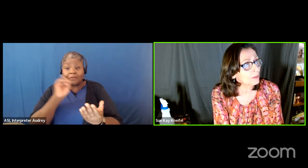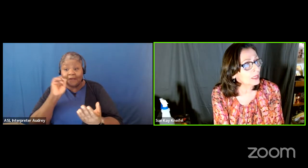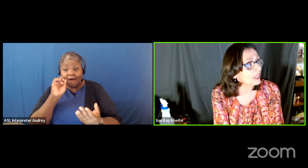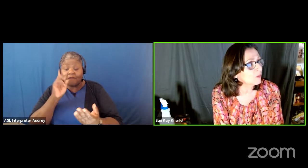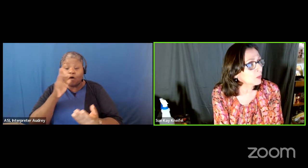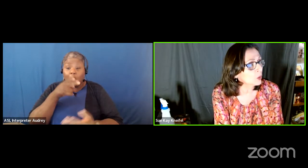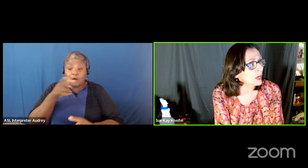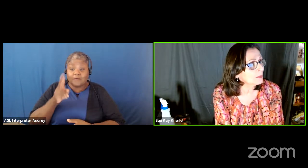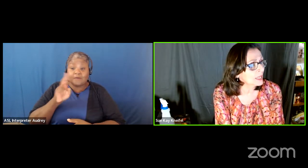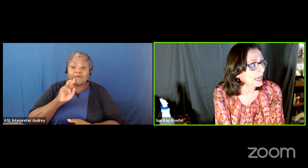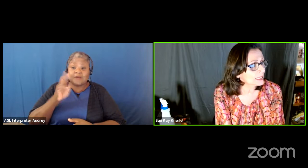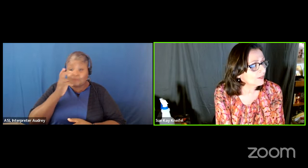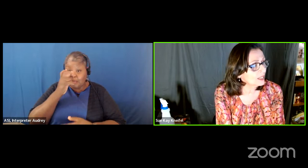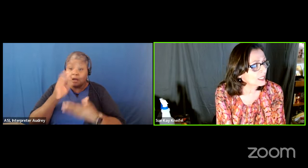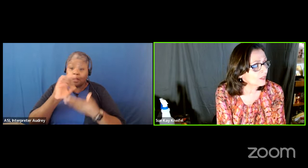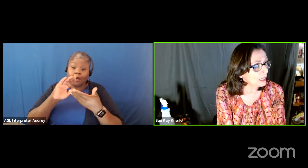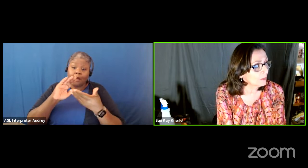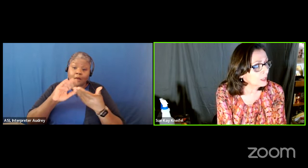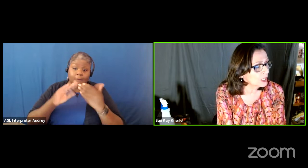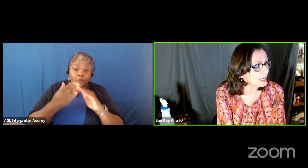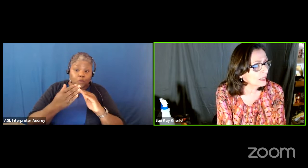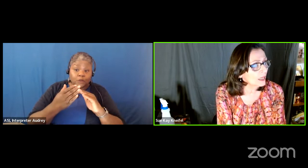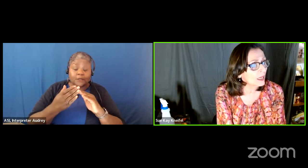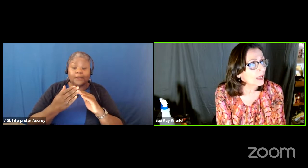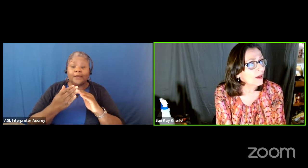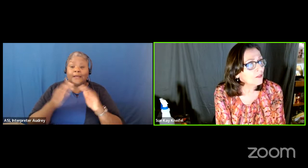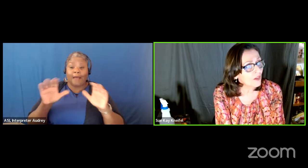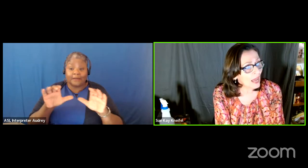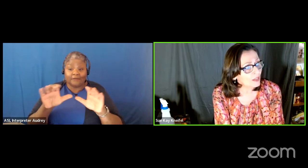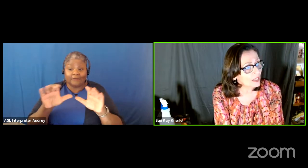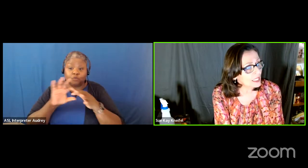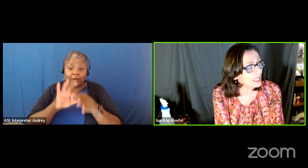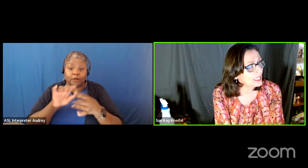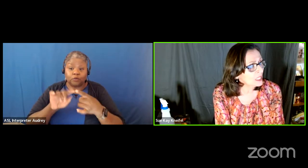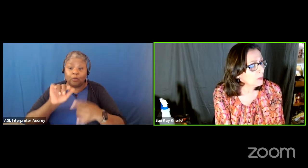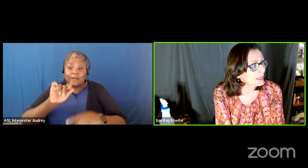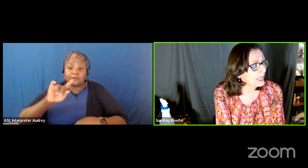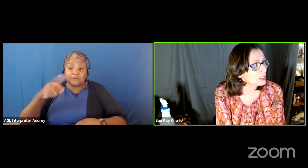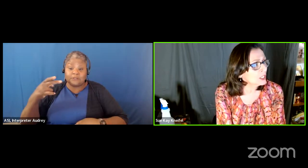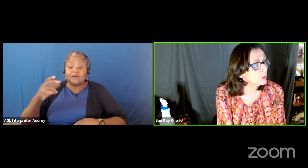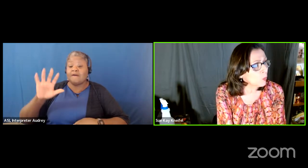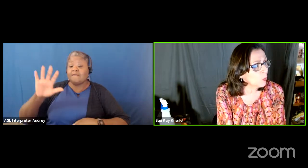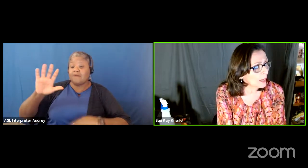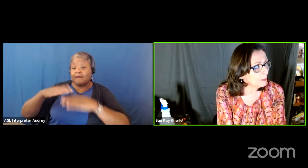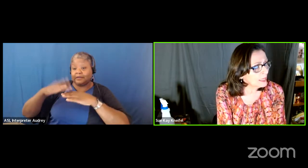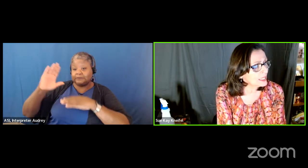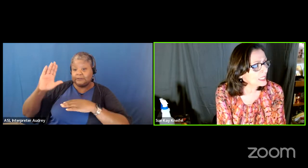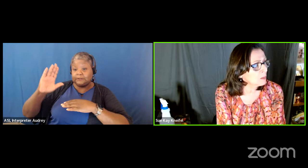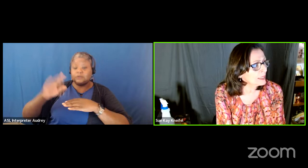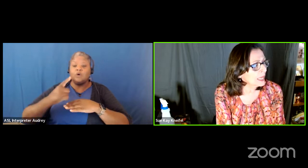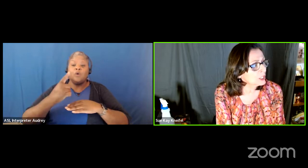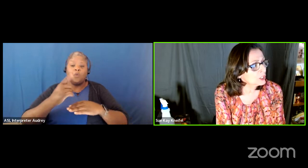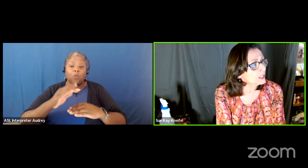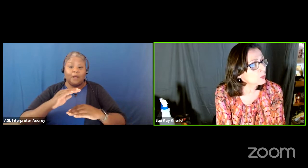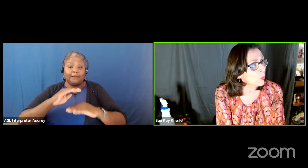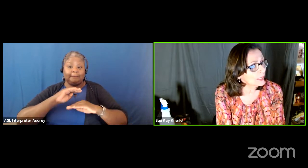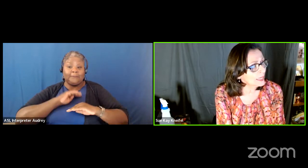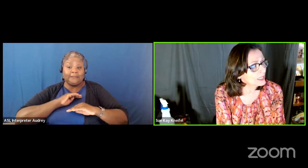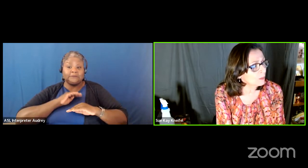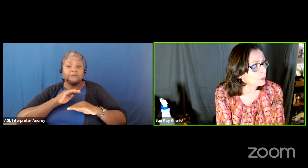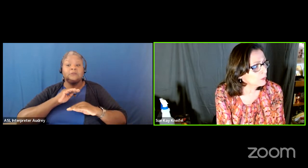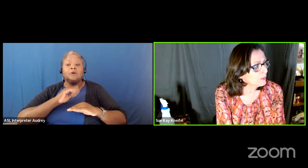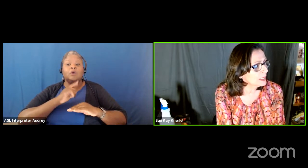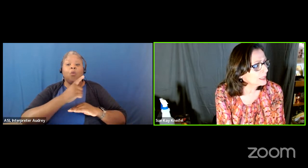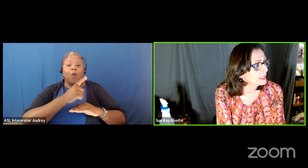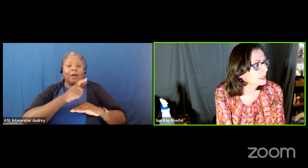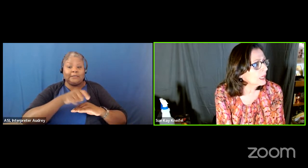of the availability of programs and activities of the commission. 5 exceeds expectations, 1 meets expectations, 1